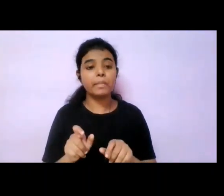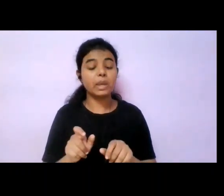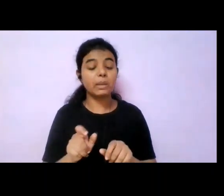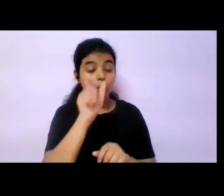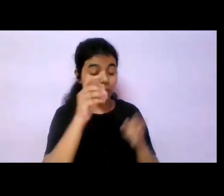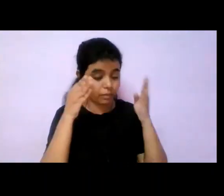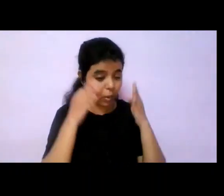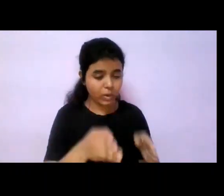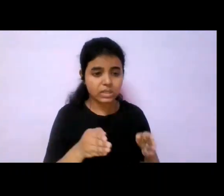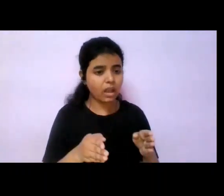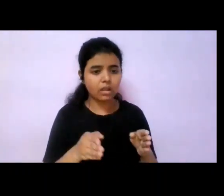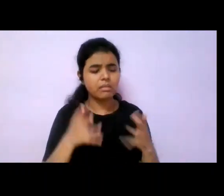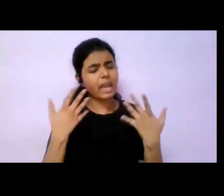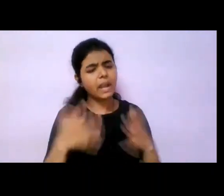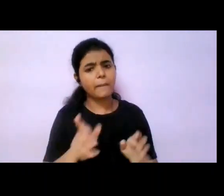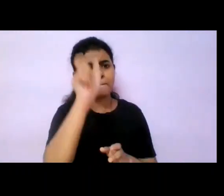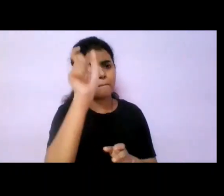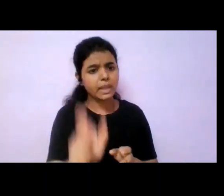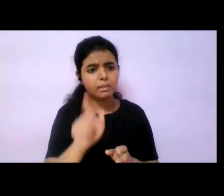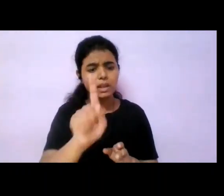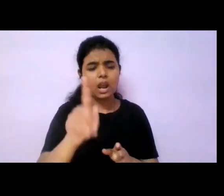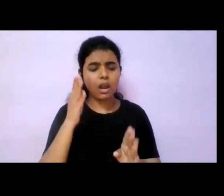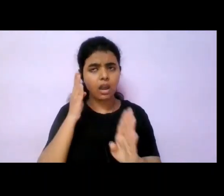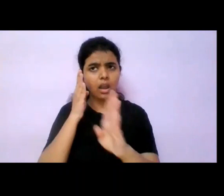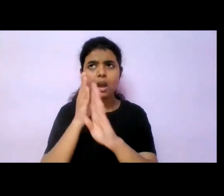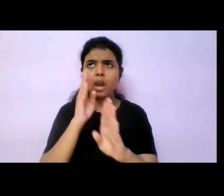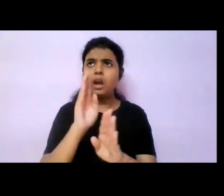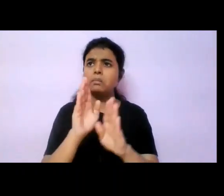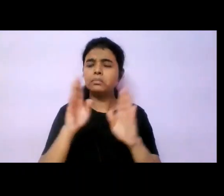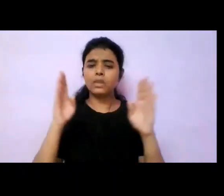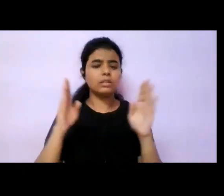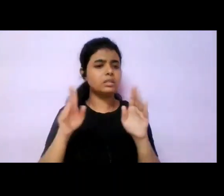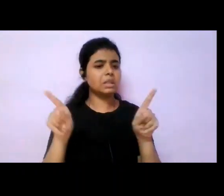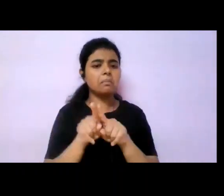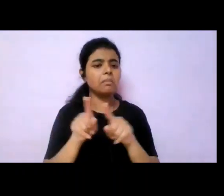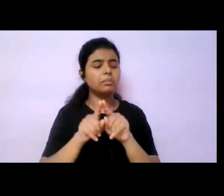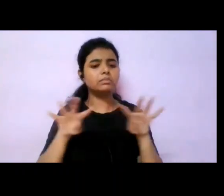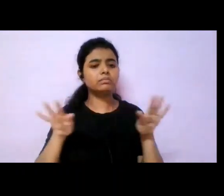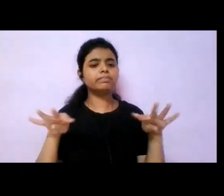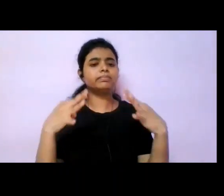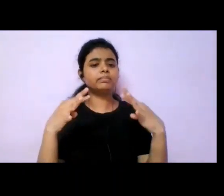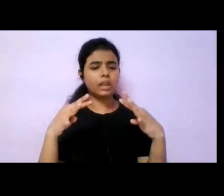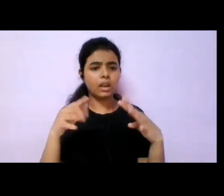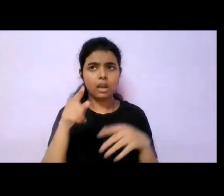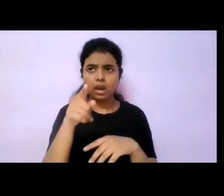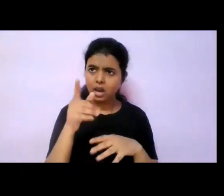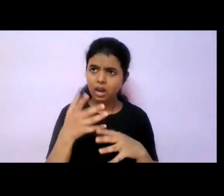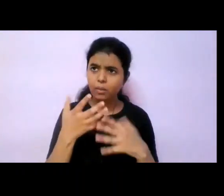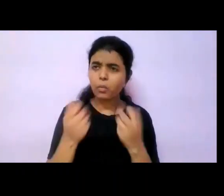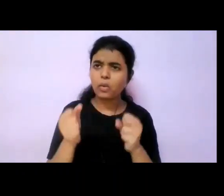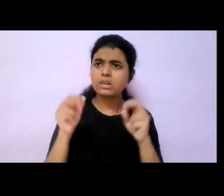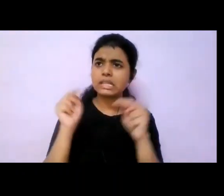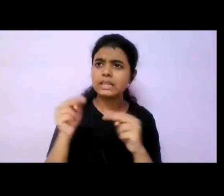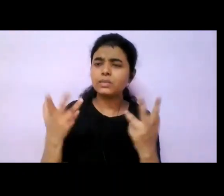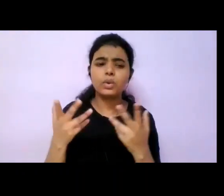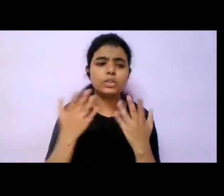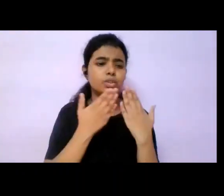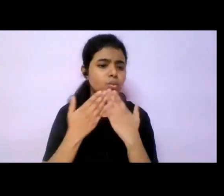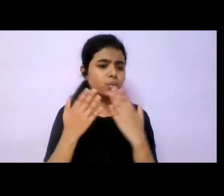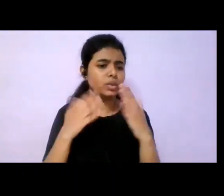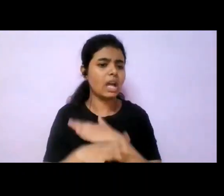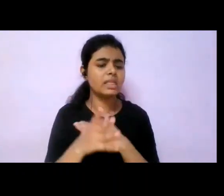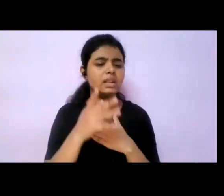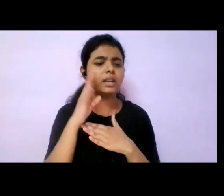is self-sufficient, entrepreneurial, and will crack on and do the work needed of that school.